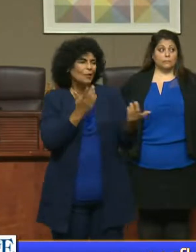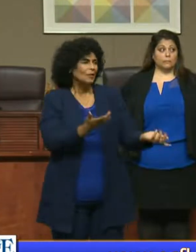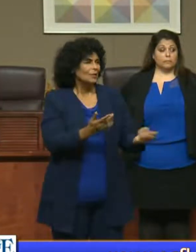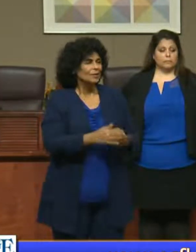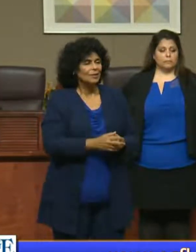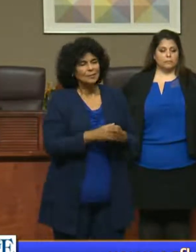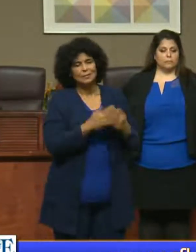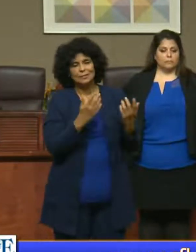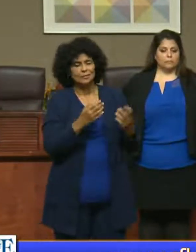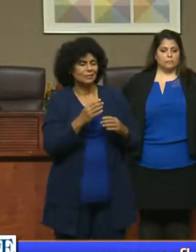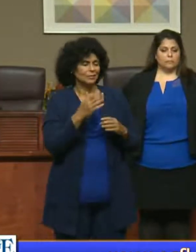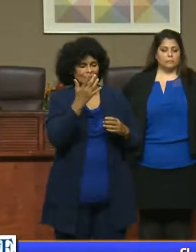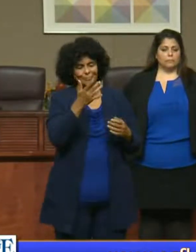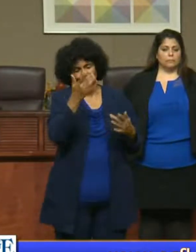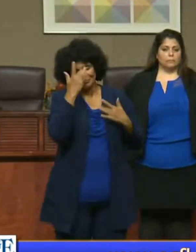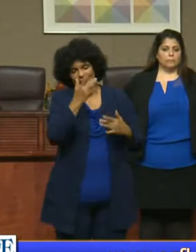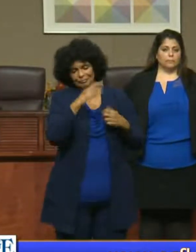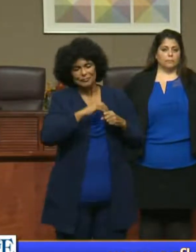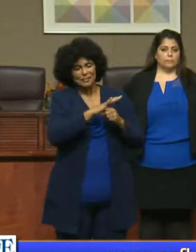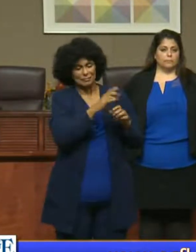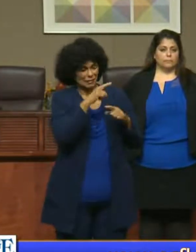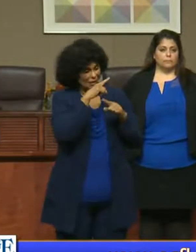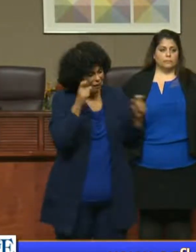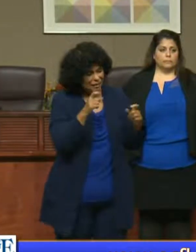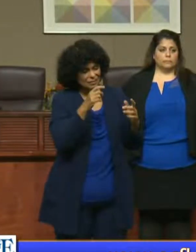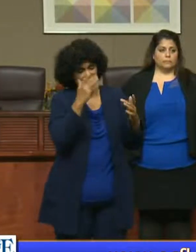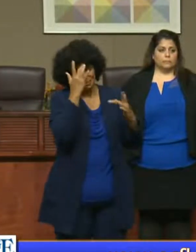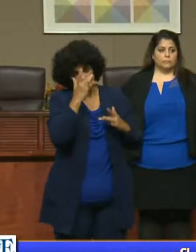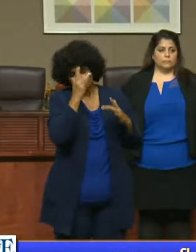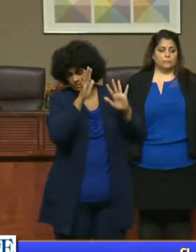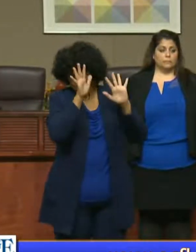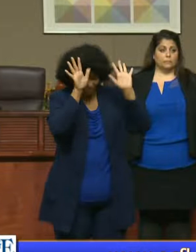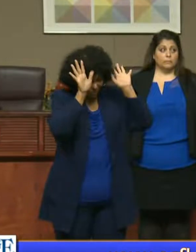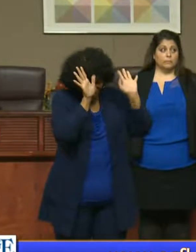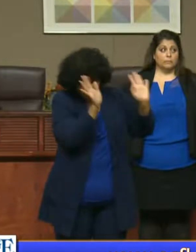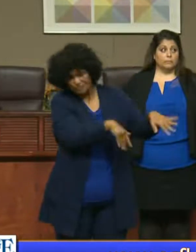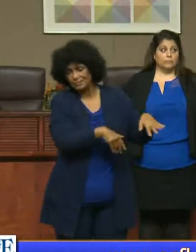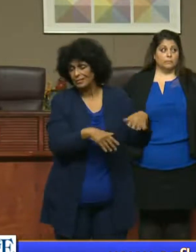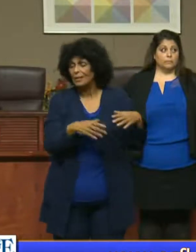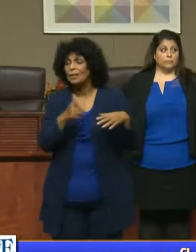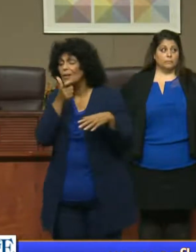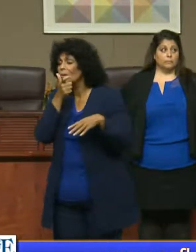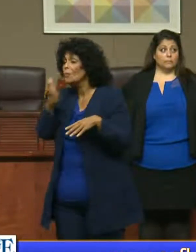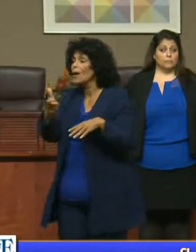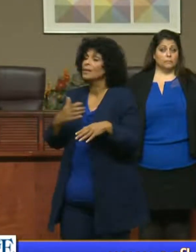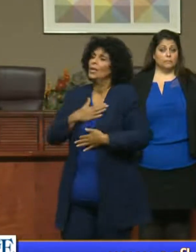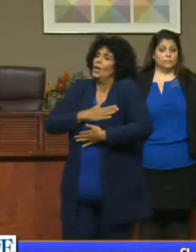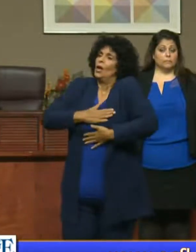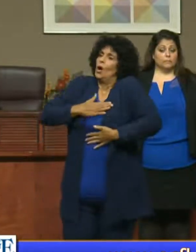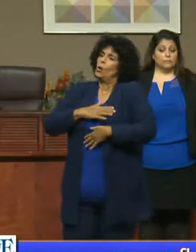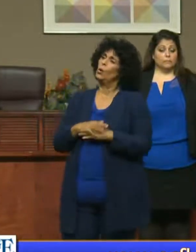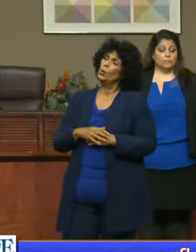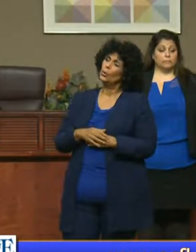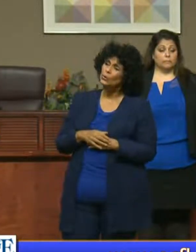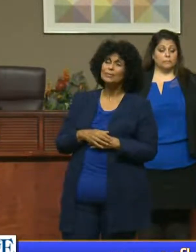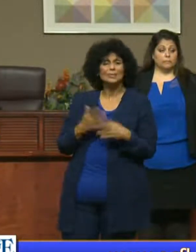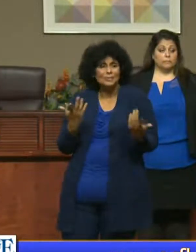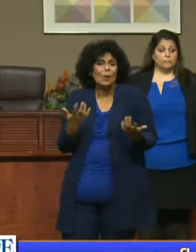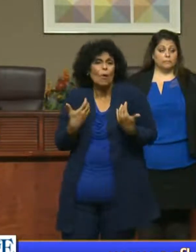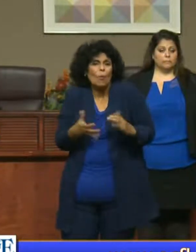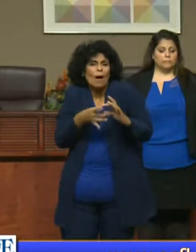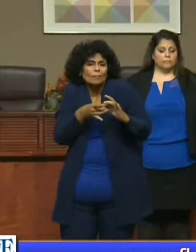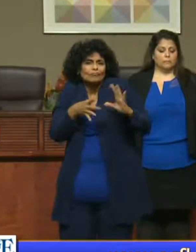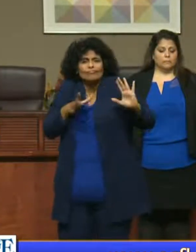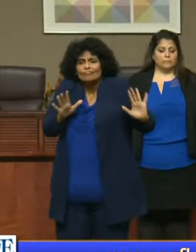the ugliness of a pandemic that we live within. And those professional teams, no